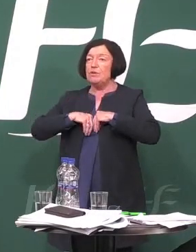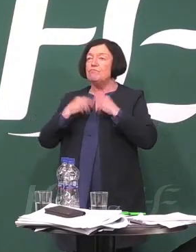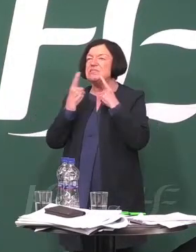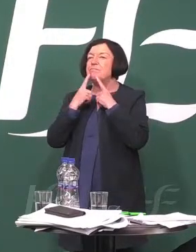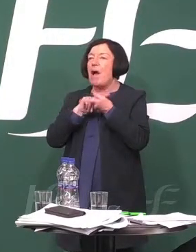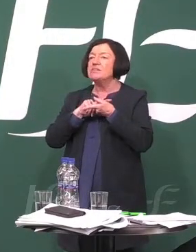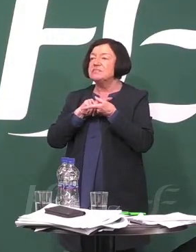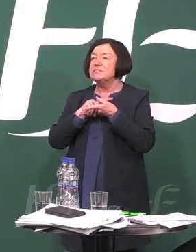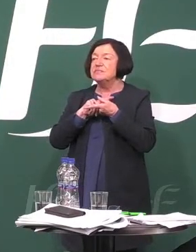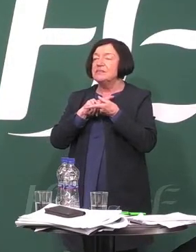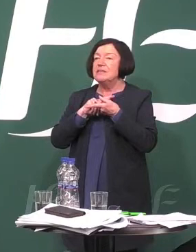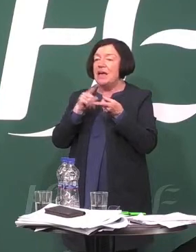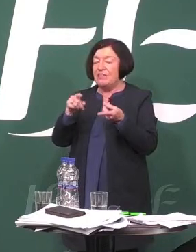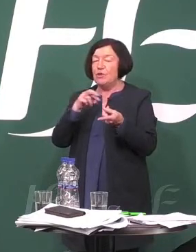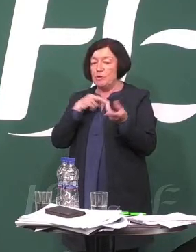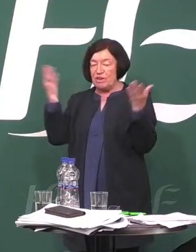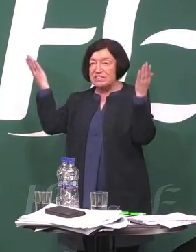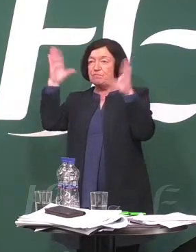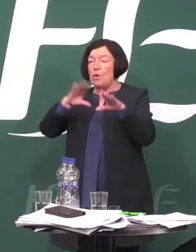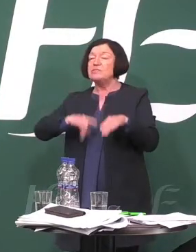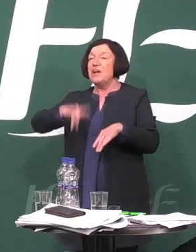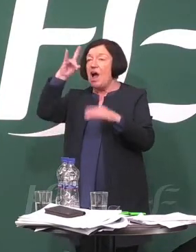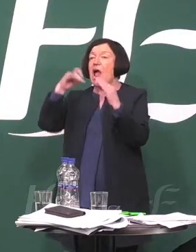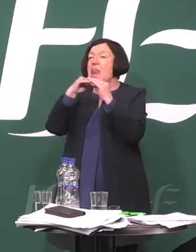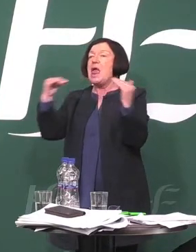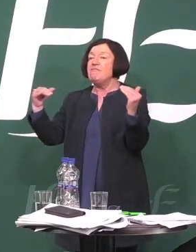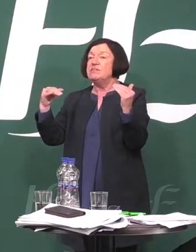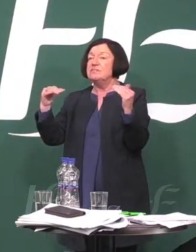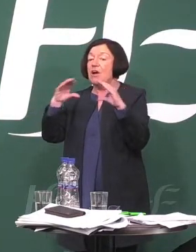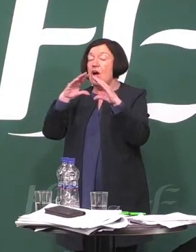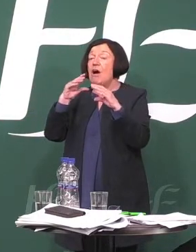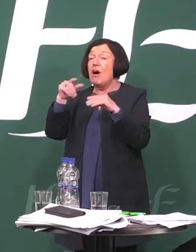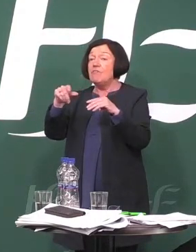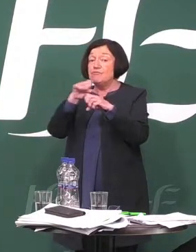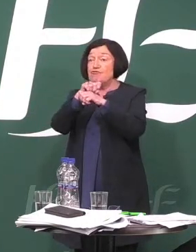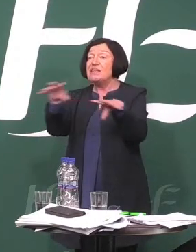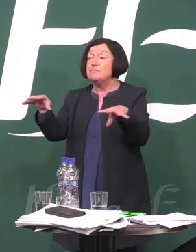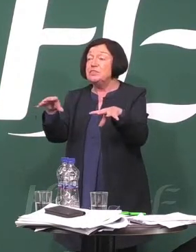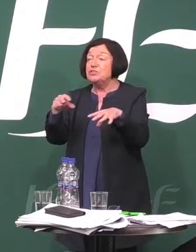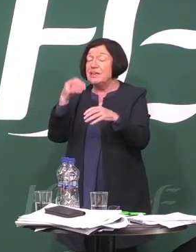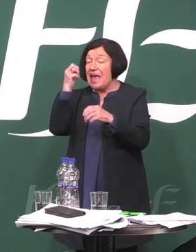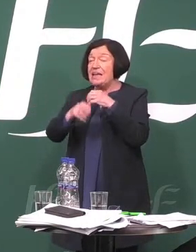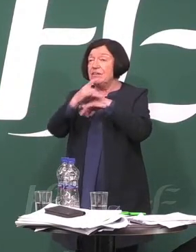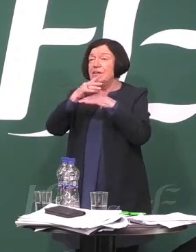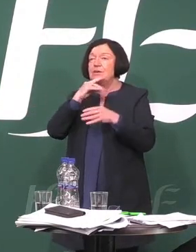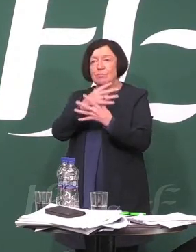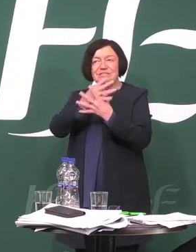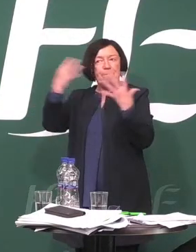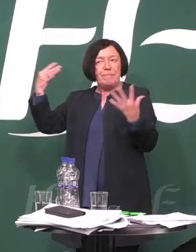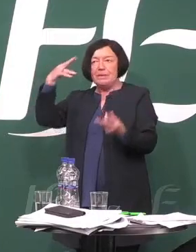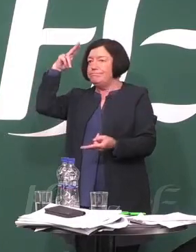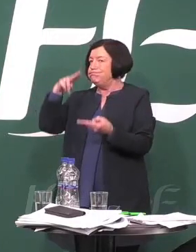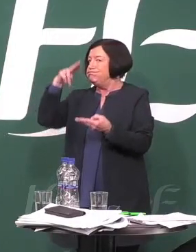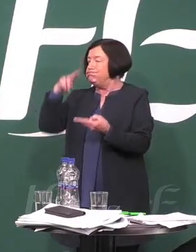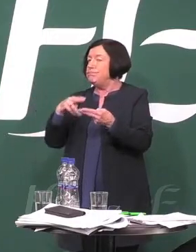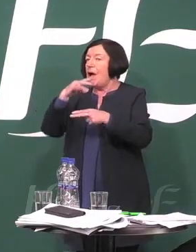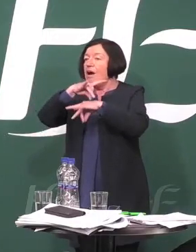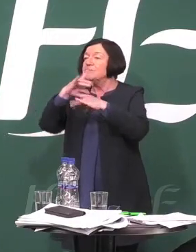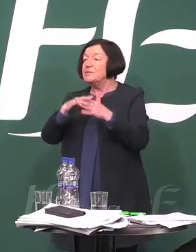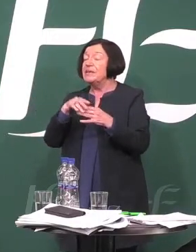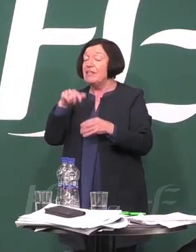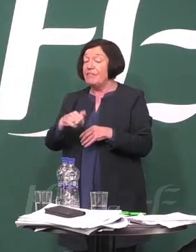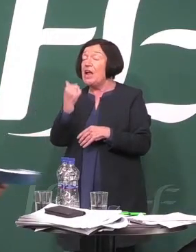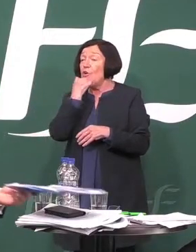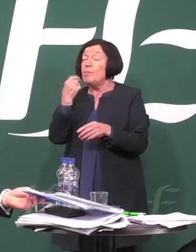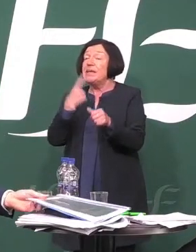and they're repeatedly exposed if there's high levels of local community transmission, may end up at hospital. But there's a big reduction in hospitalisation. And that